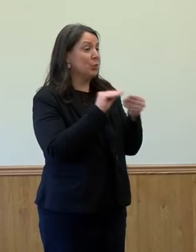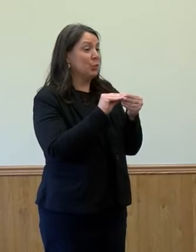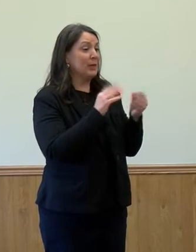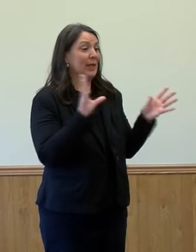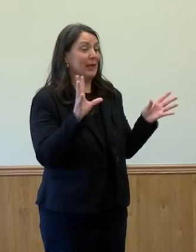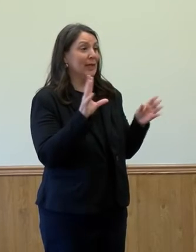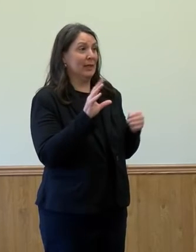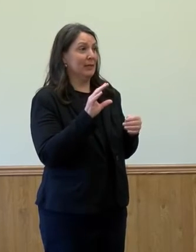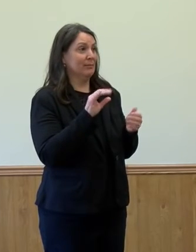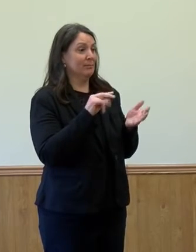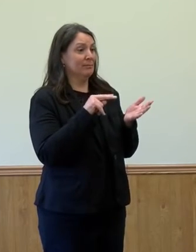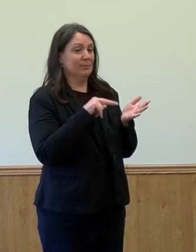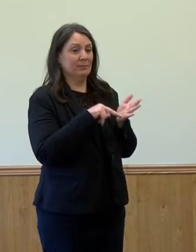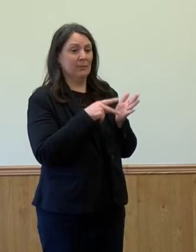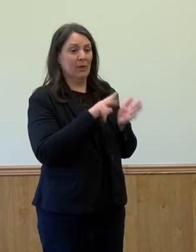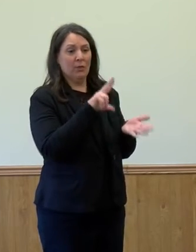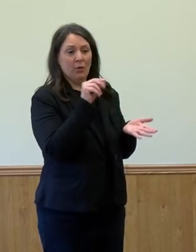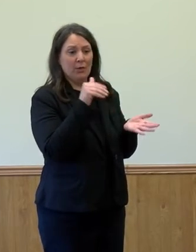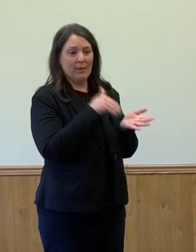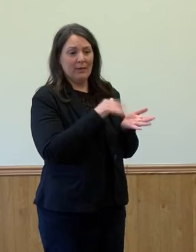to